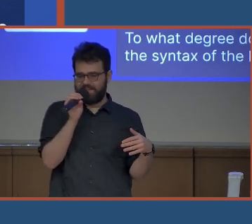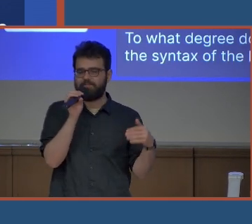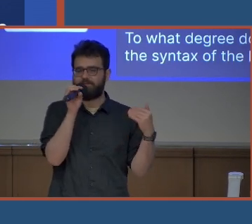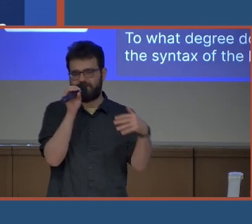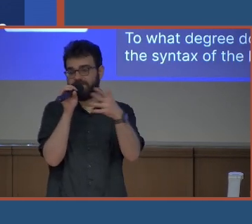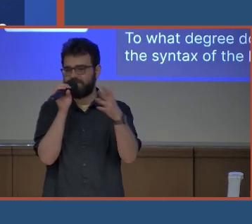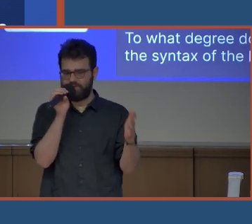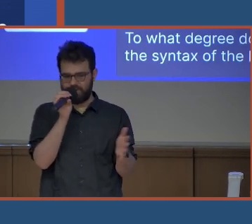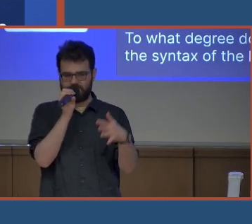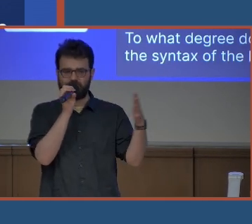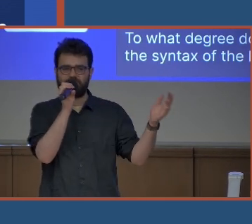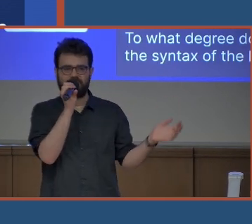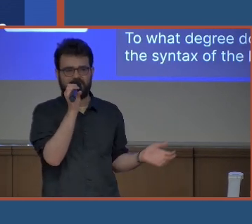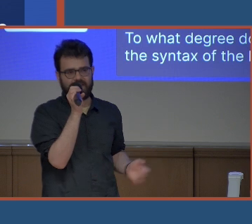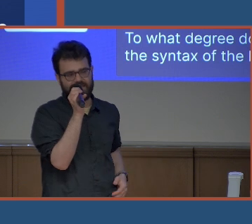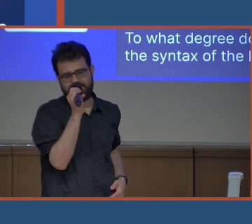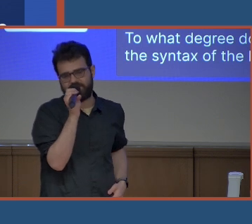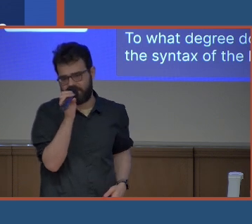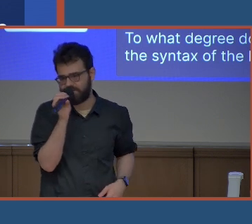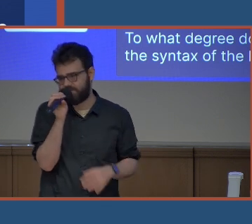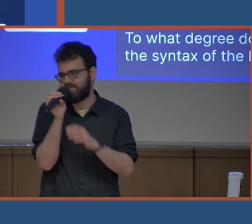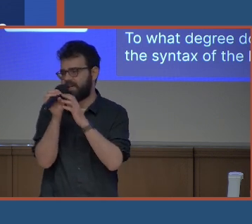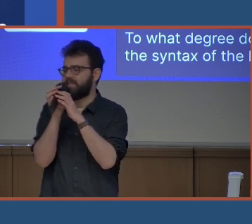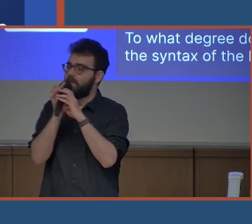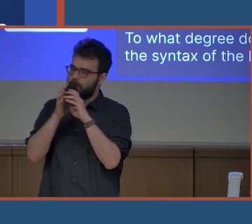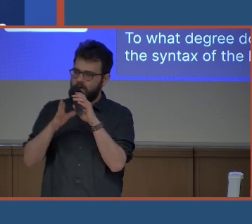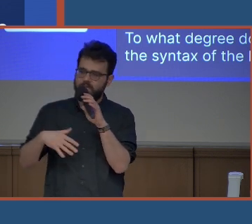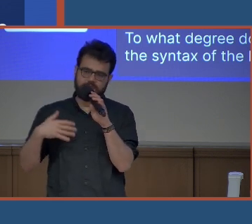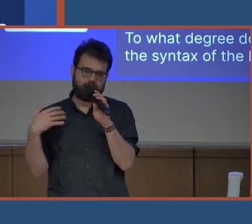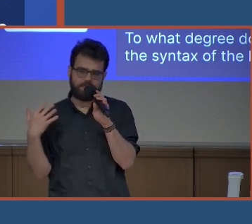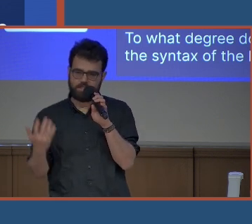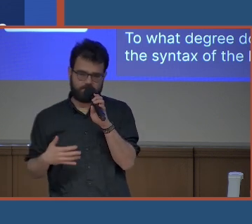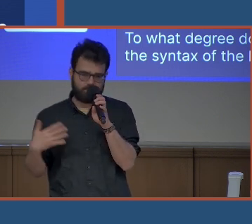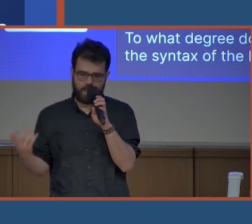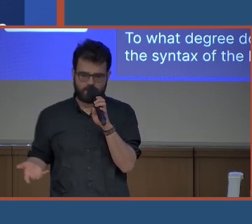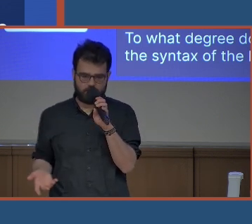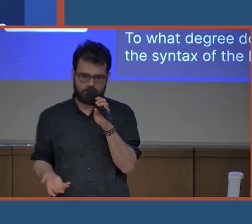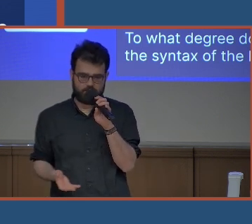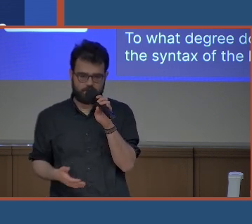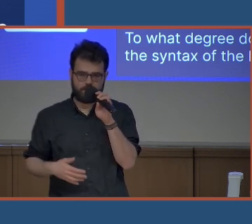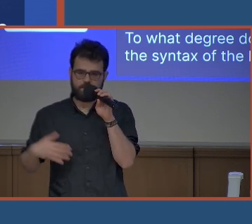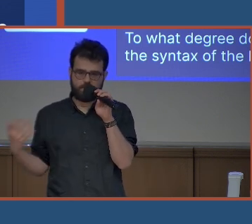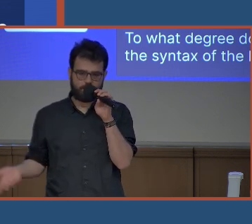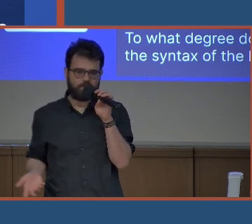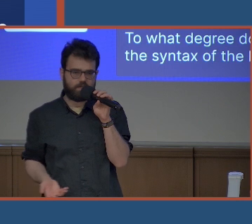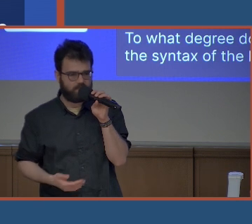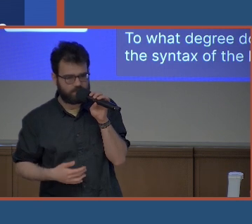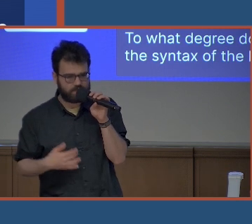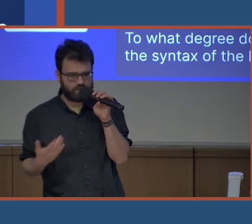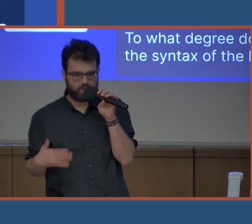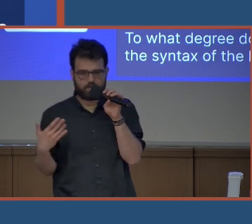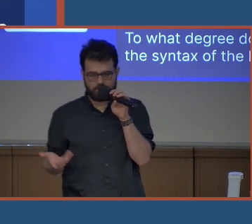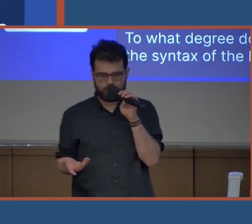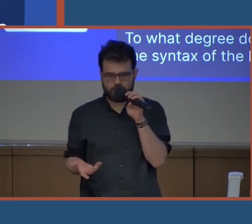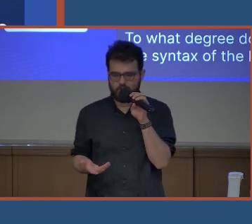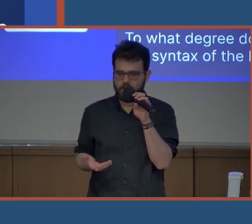signs for Gestuno, which would be an international sign, but it didn't catch on because many people thought it was